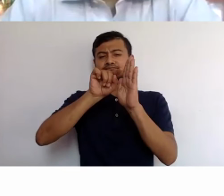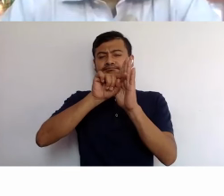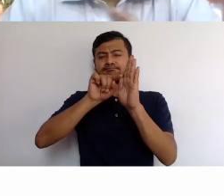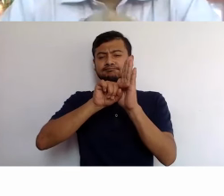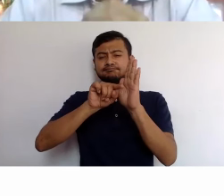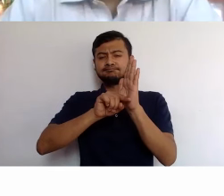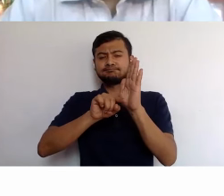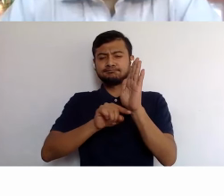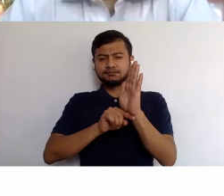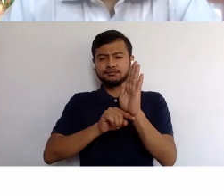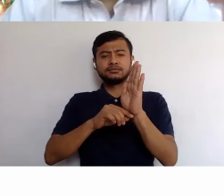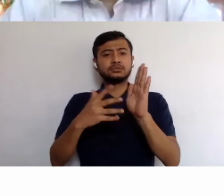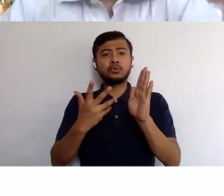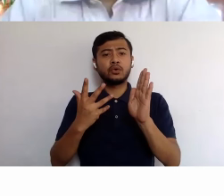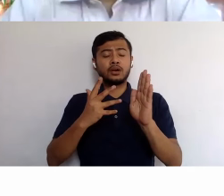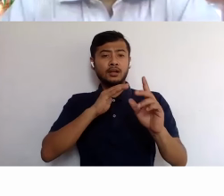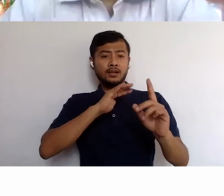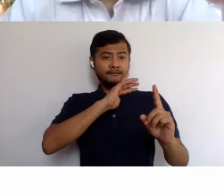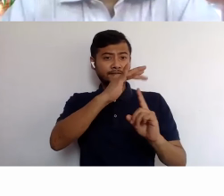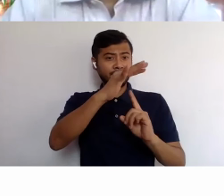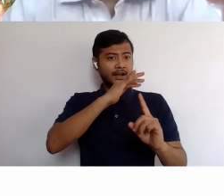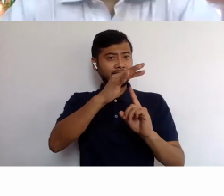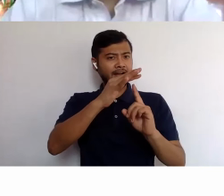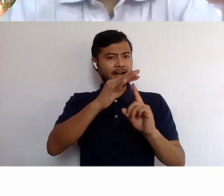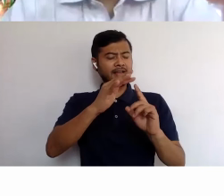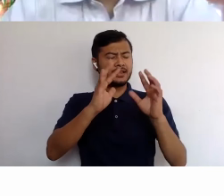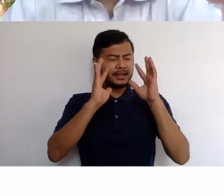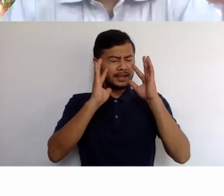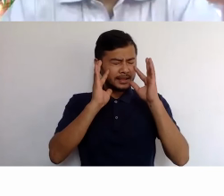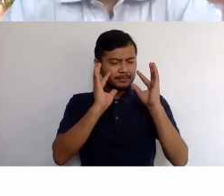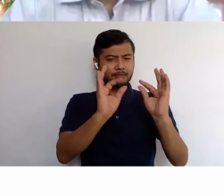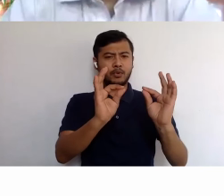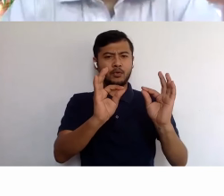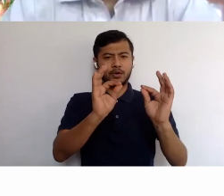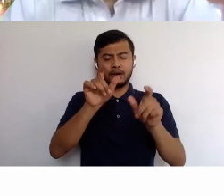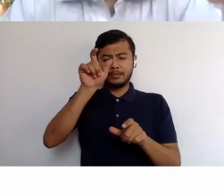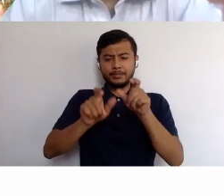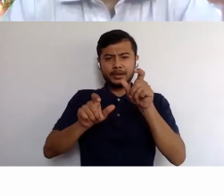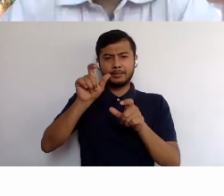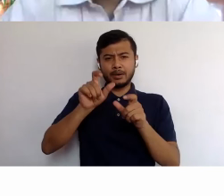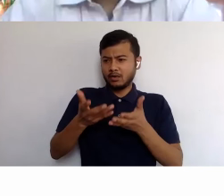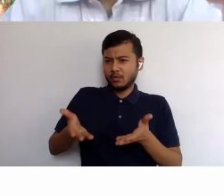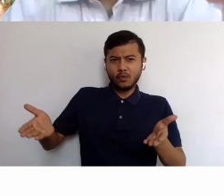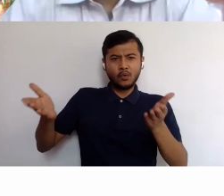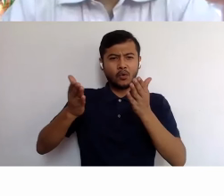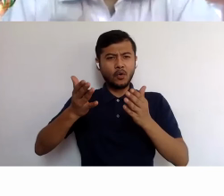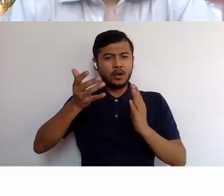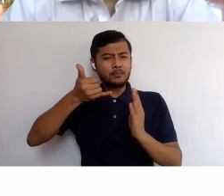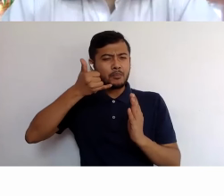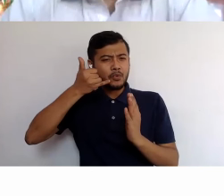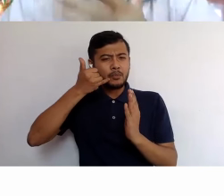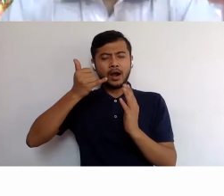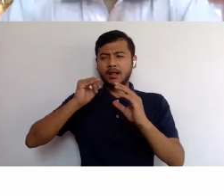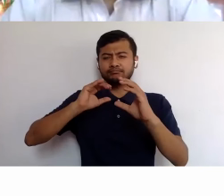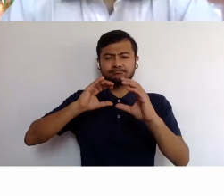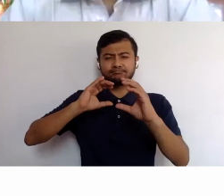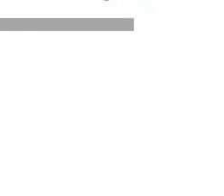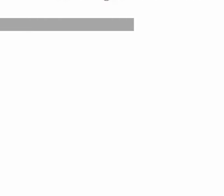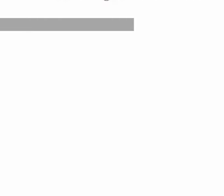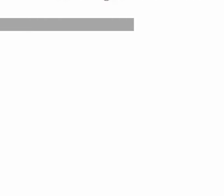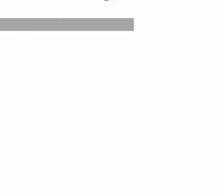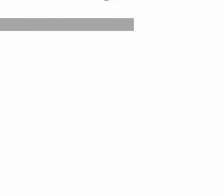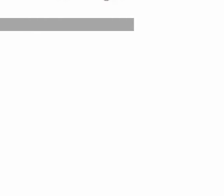to be a key enabler for the broadband proliferations. You know, it said that we want 5 million Wi-Fi